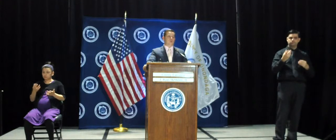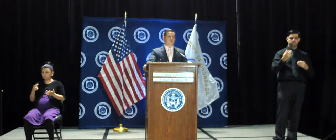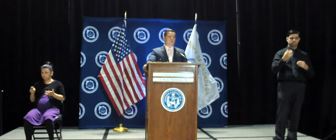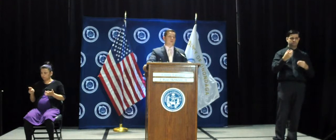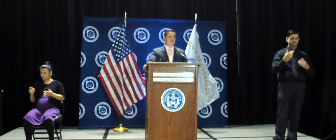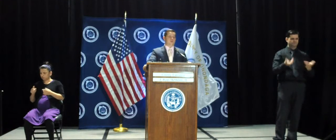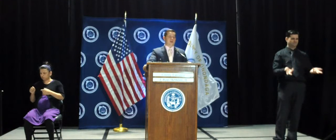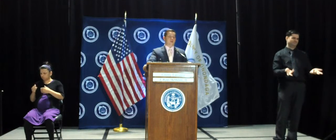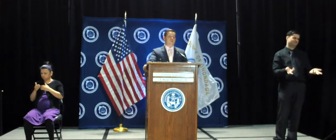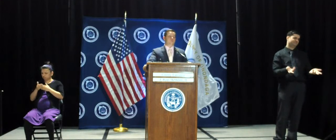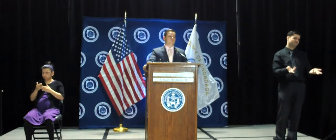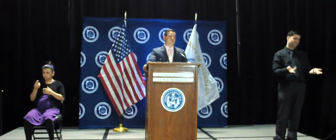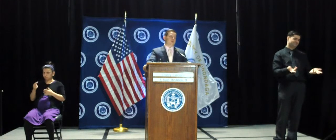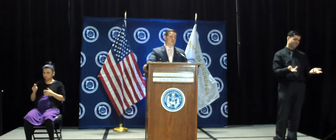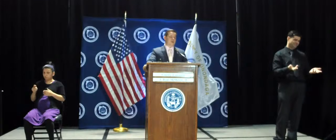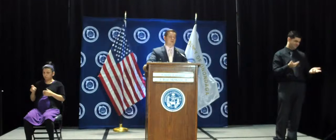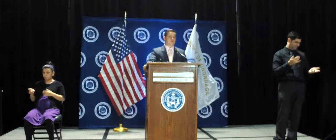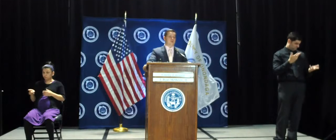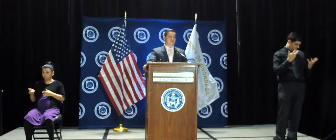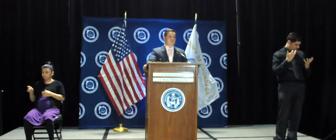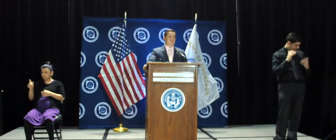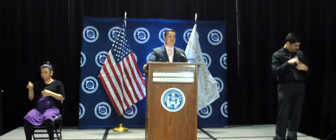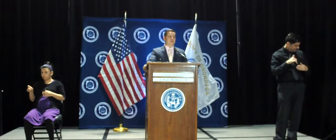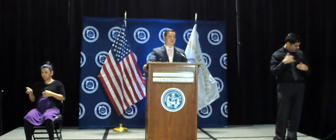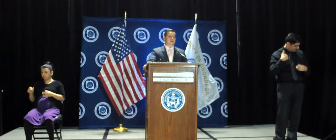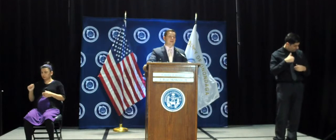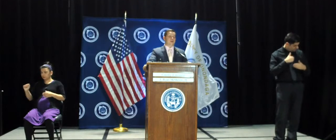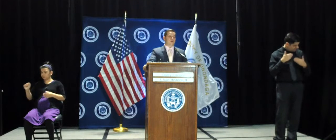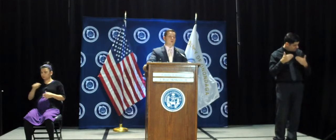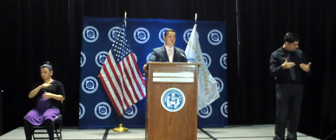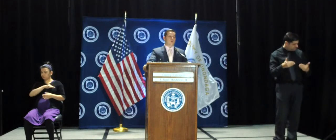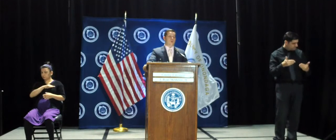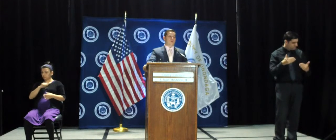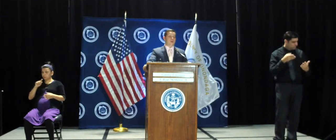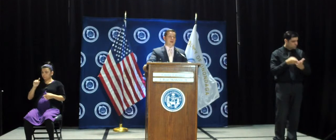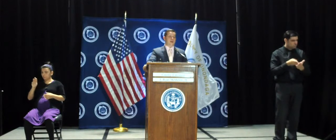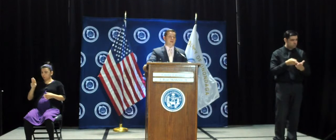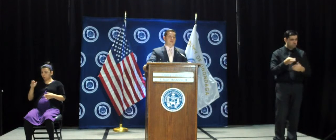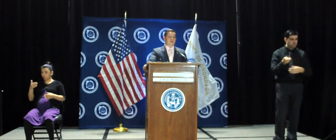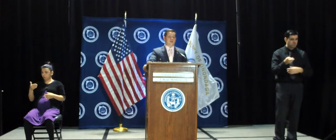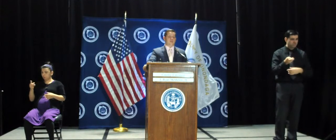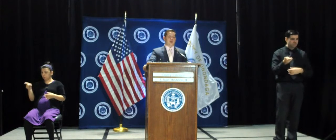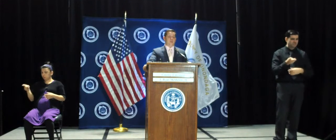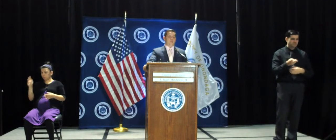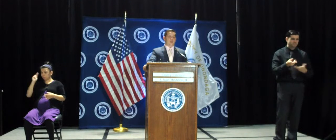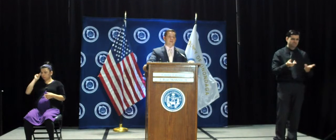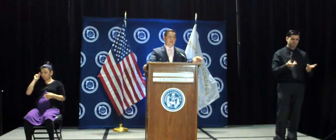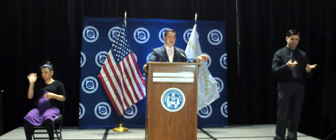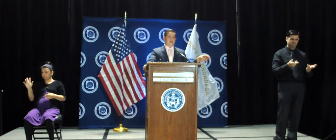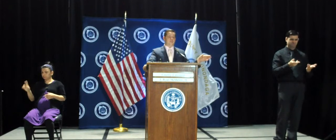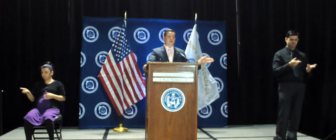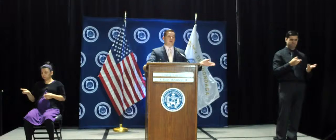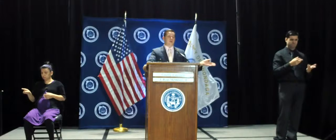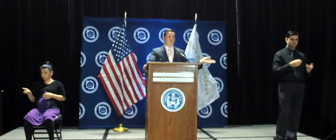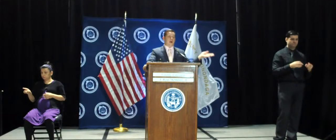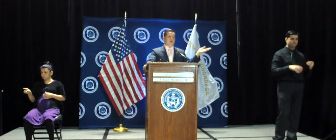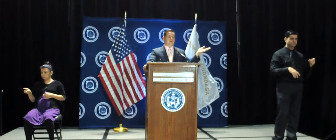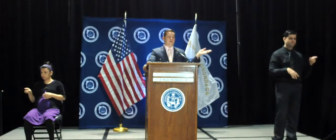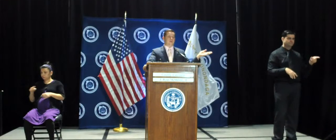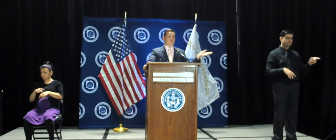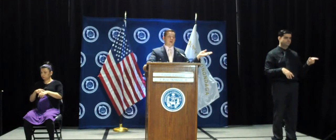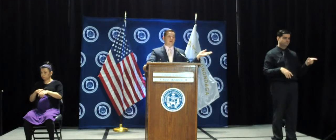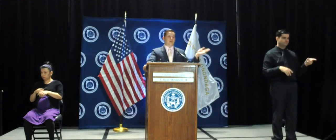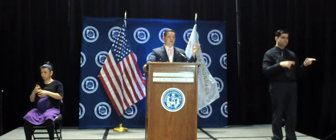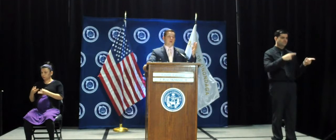so Moonbeam, what's their advantage? Their advantage is they know that they've probably run out of time, and